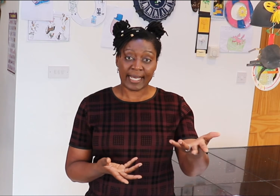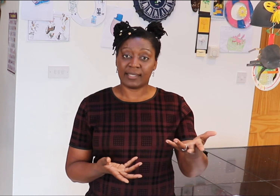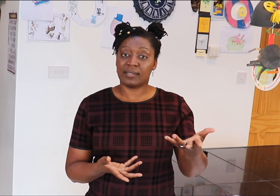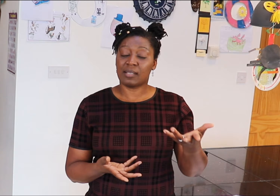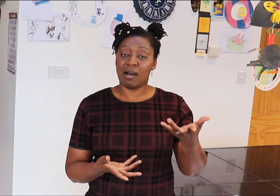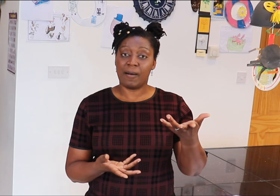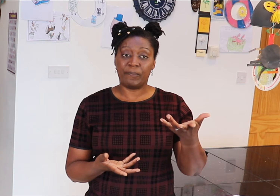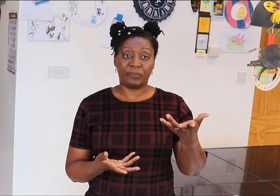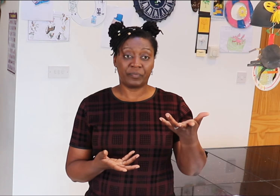is